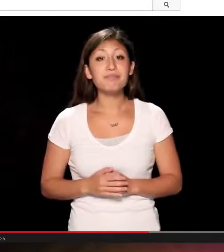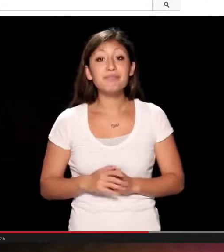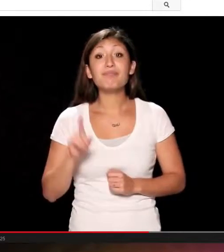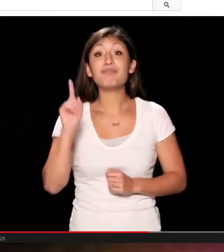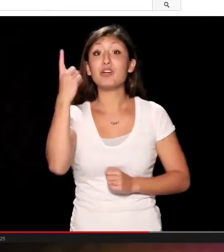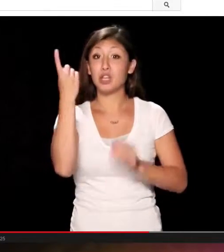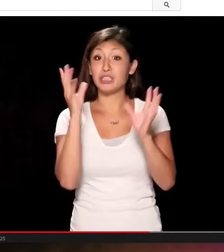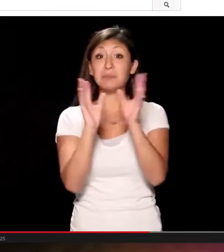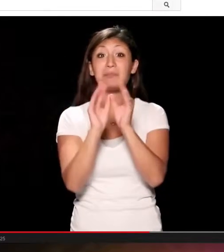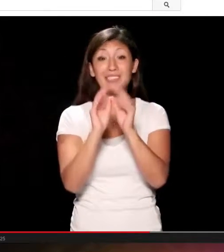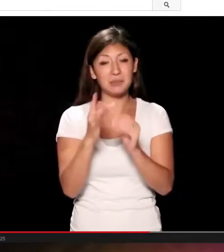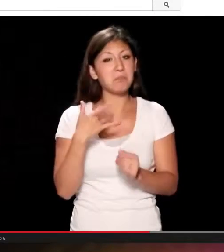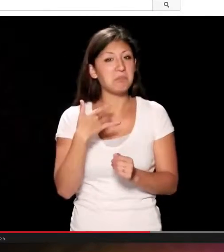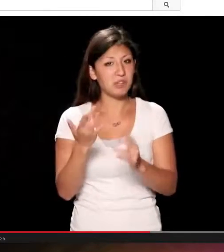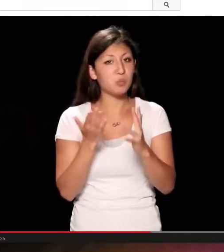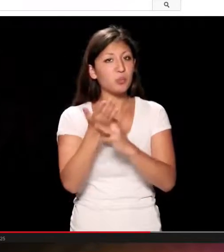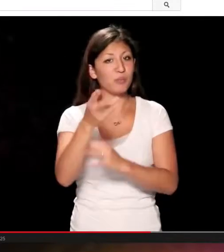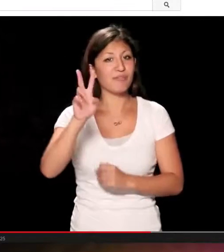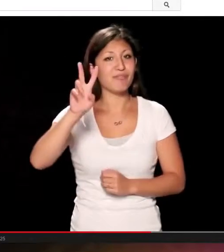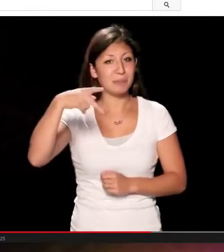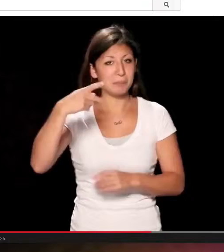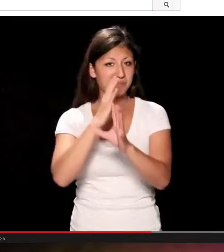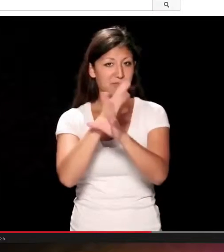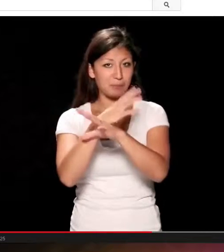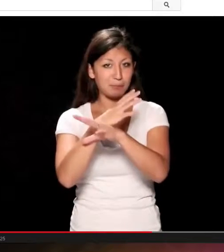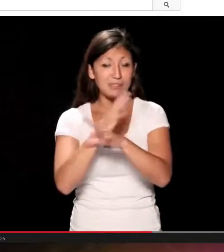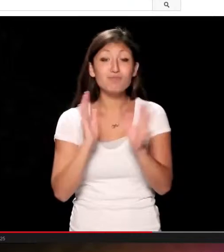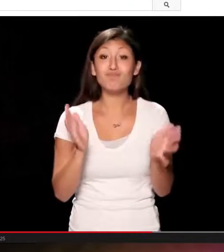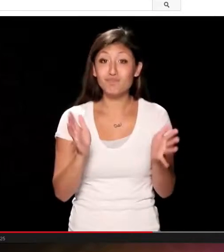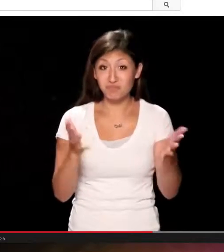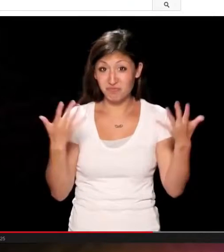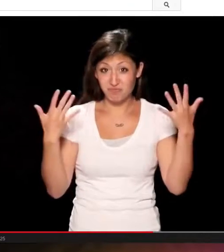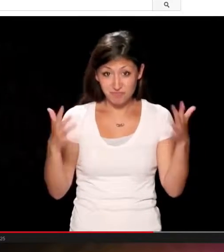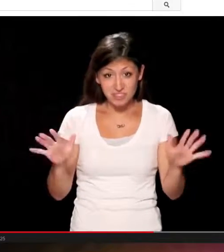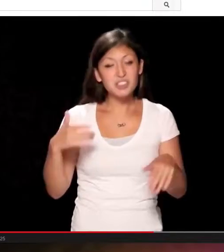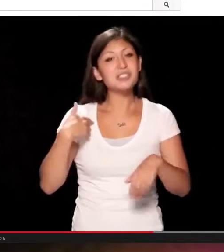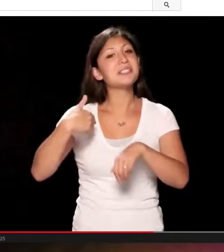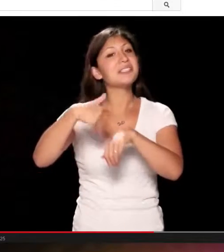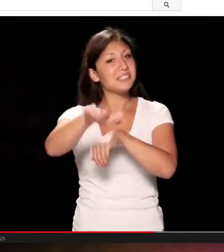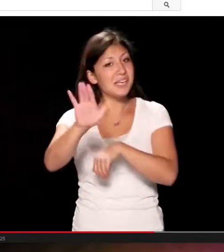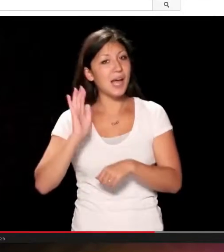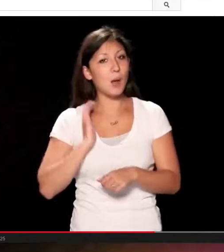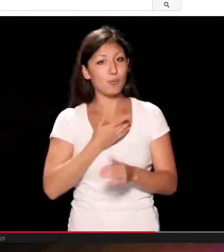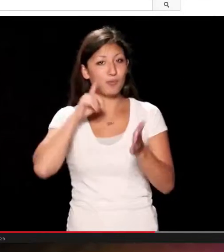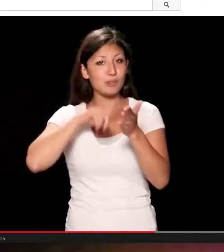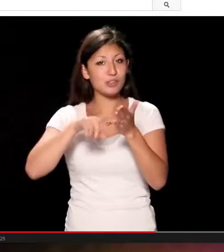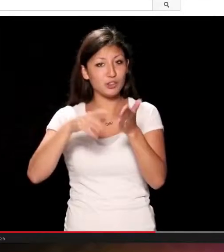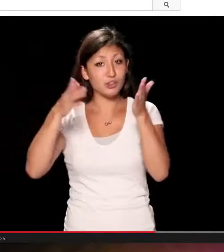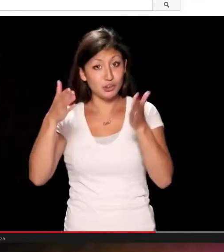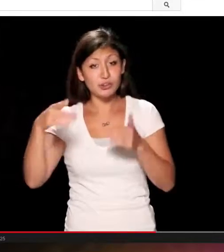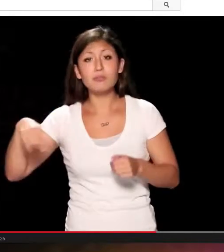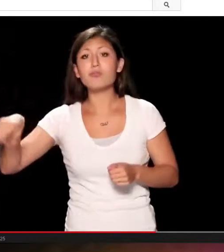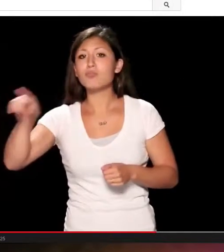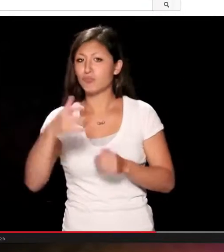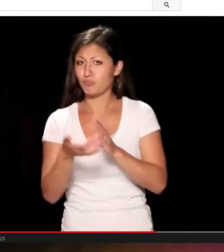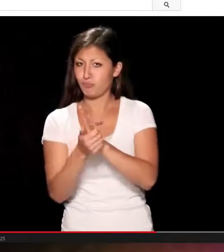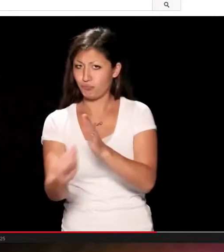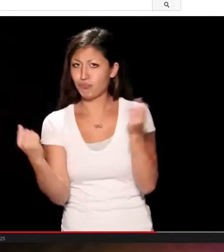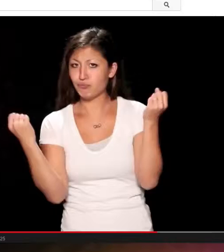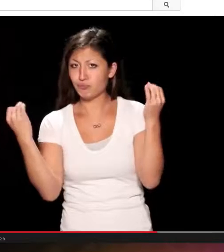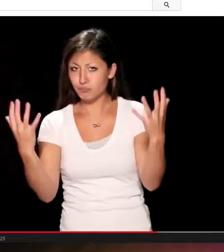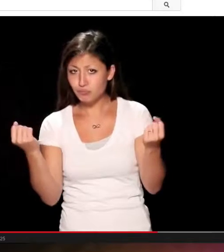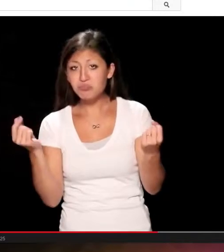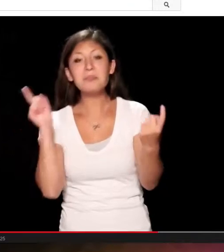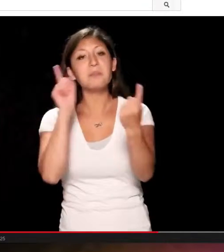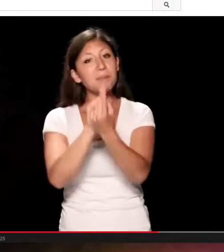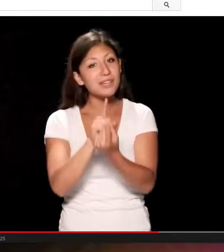it hard to struggle? Do you have different struggles? And meetings usually go through video phone chatting, and then our